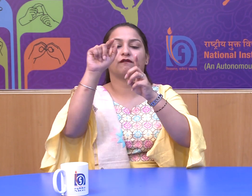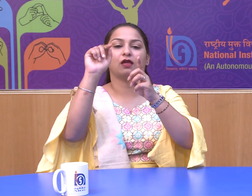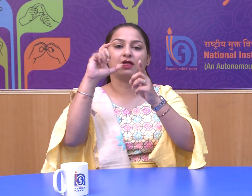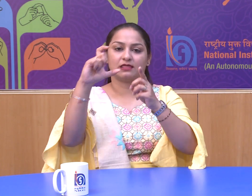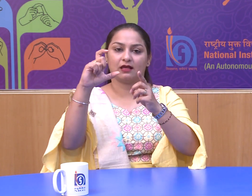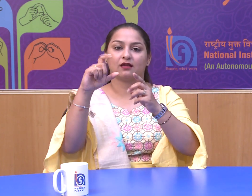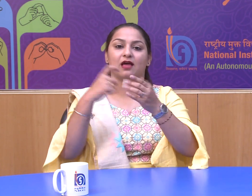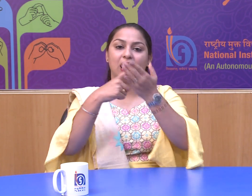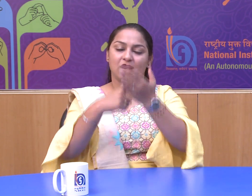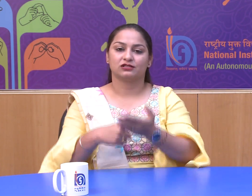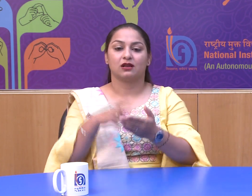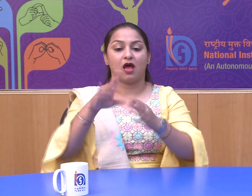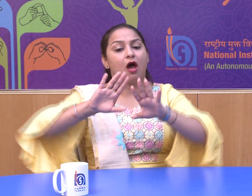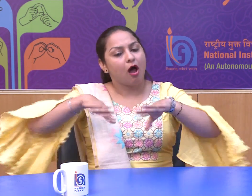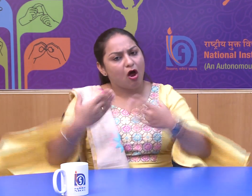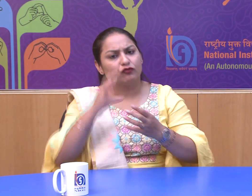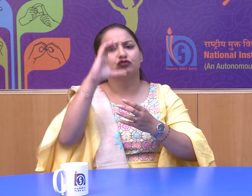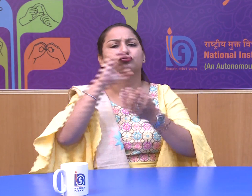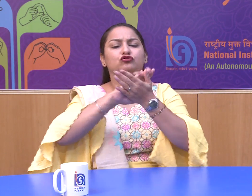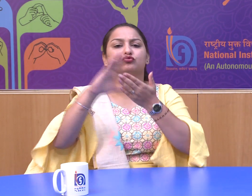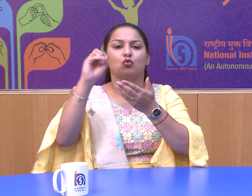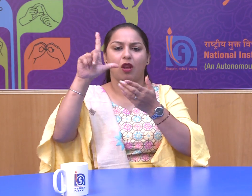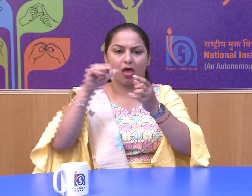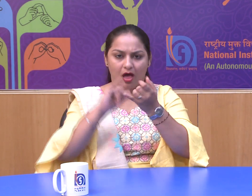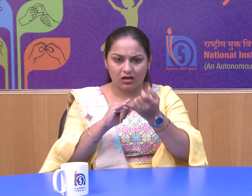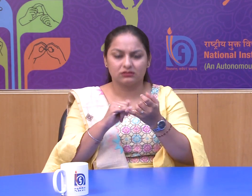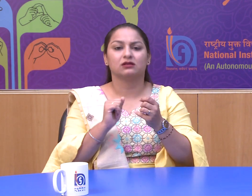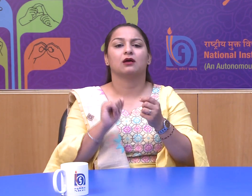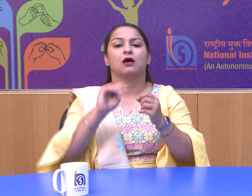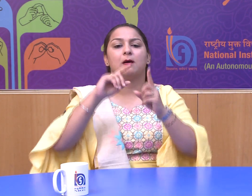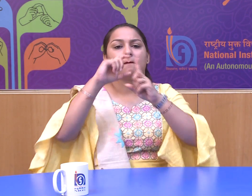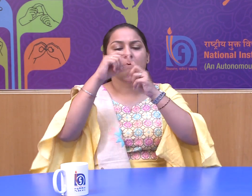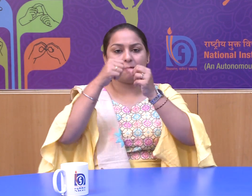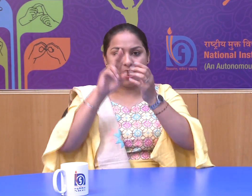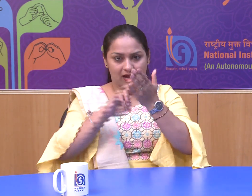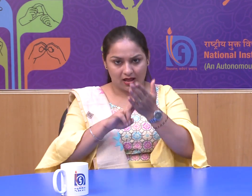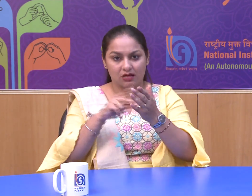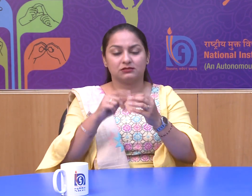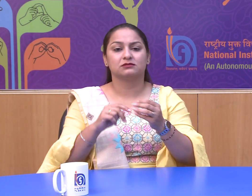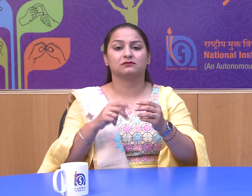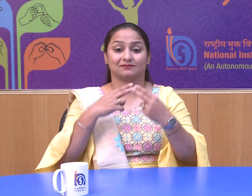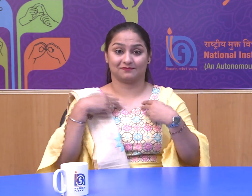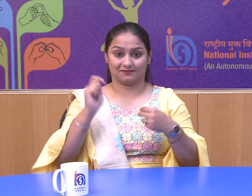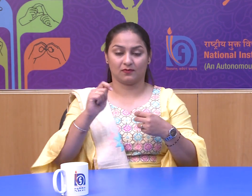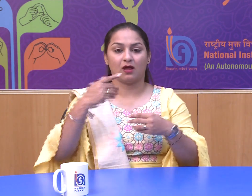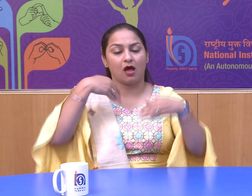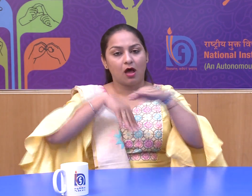After the Cholas and Pandyas empire was founded by a woman king,